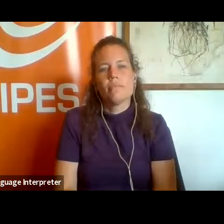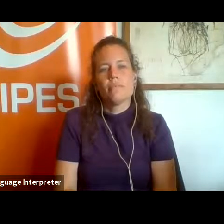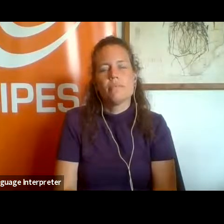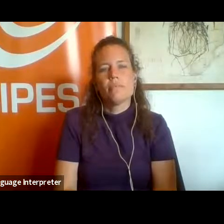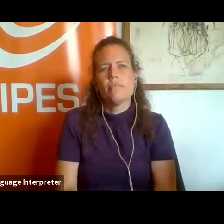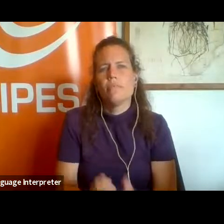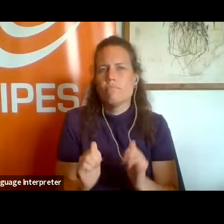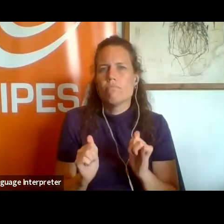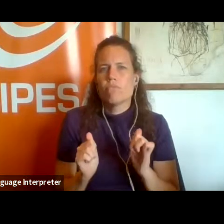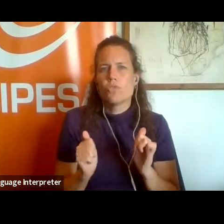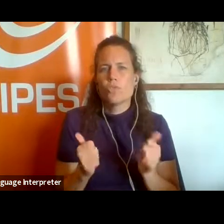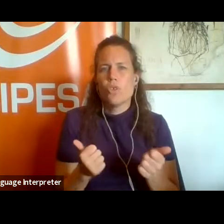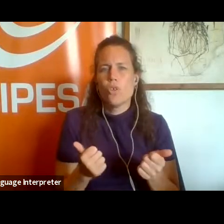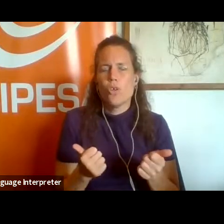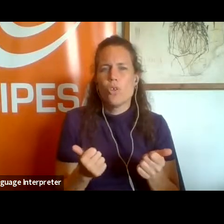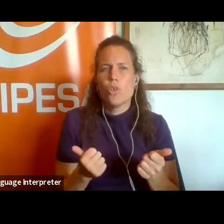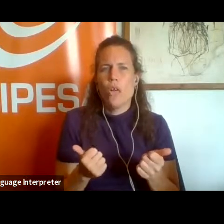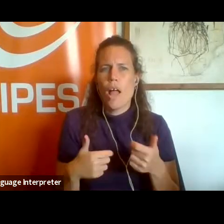Cool.